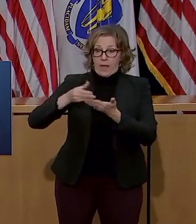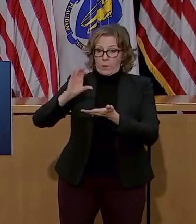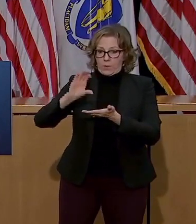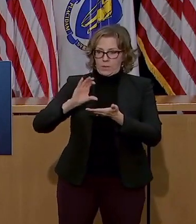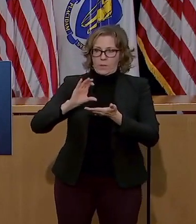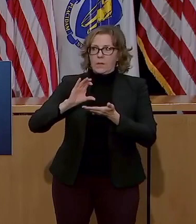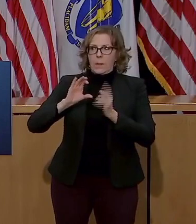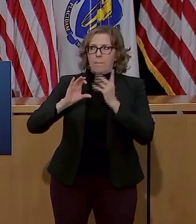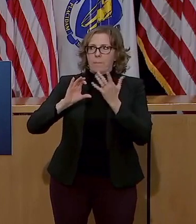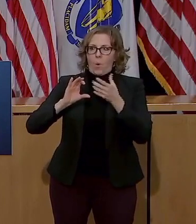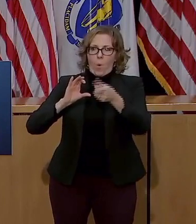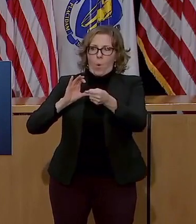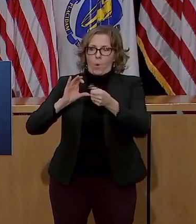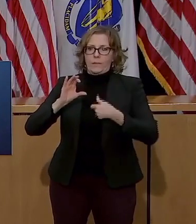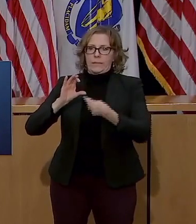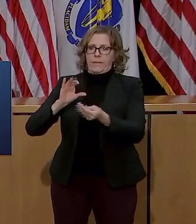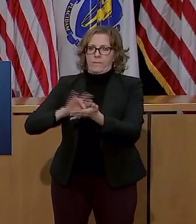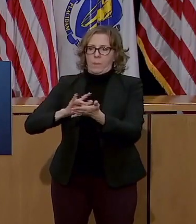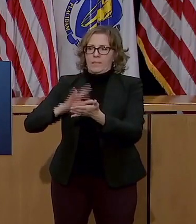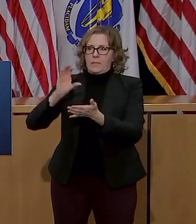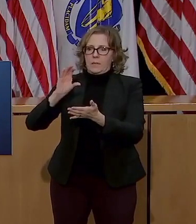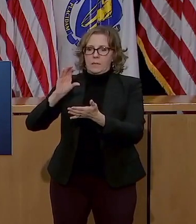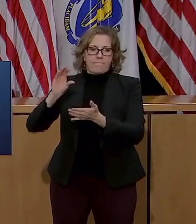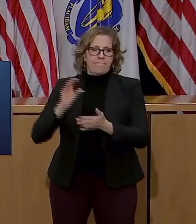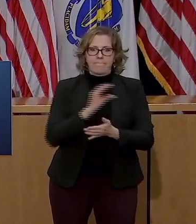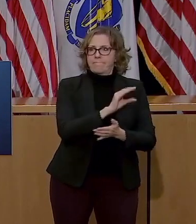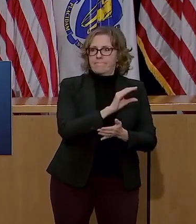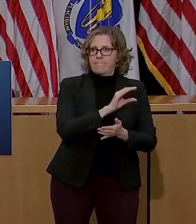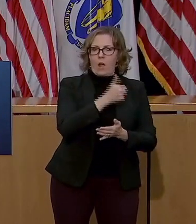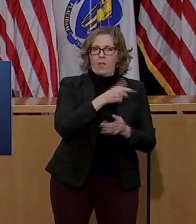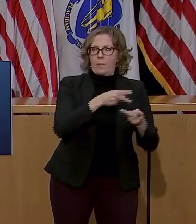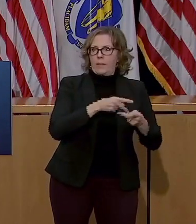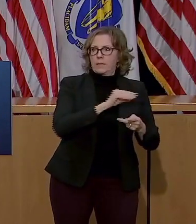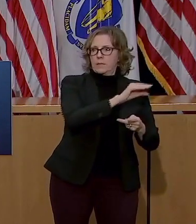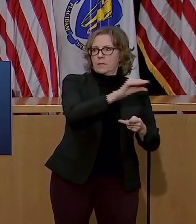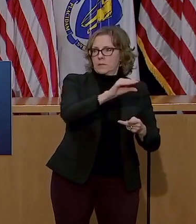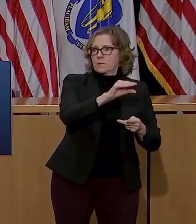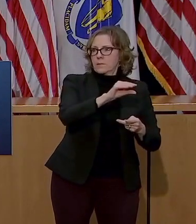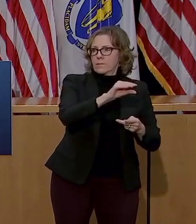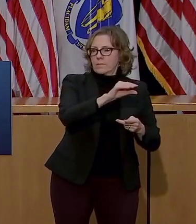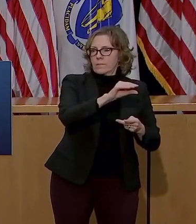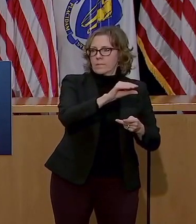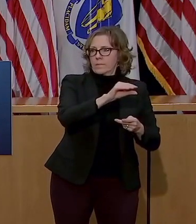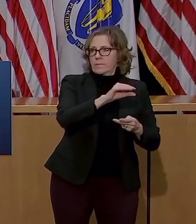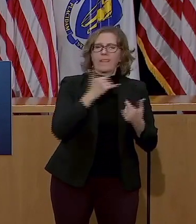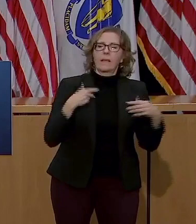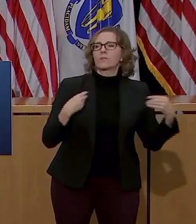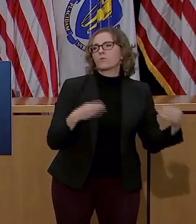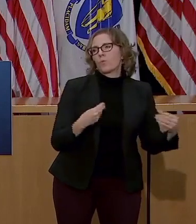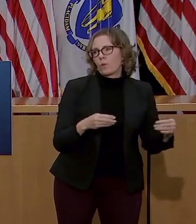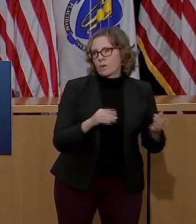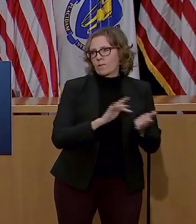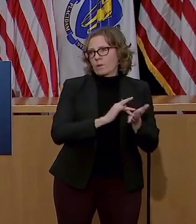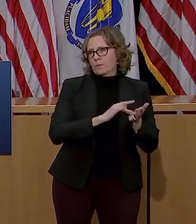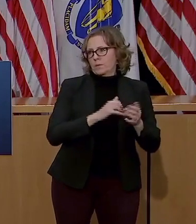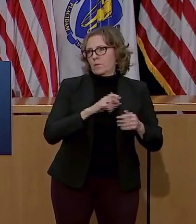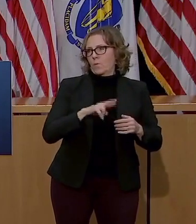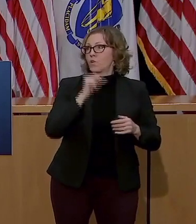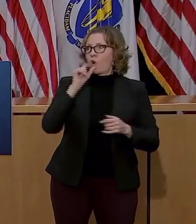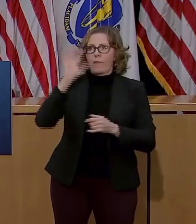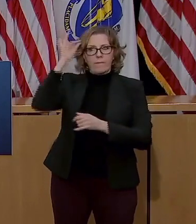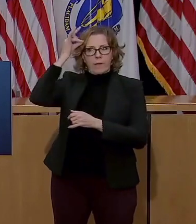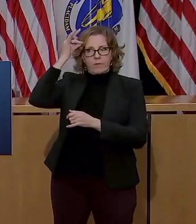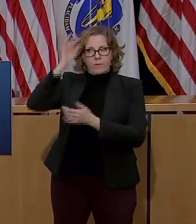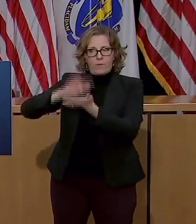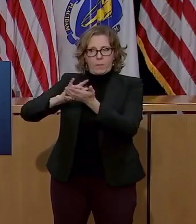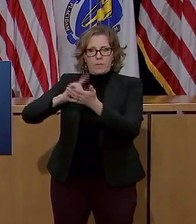of the doses from the federal pharmacy program into retail pharmacy. And that's this